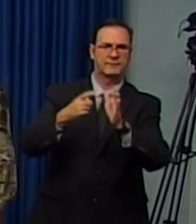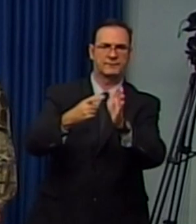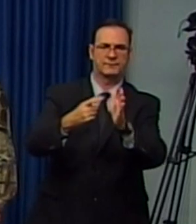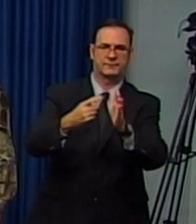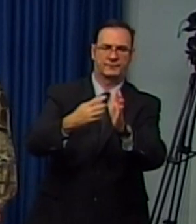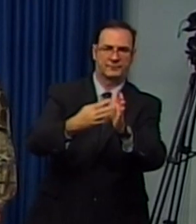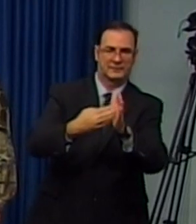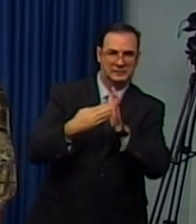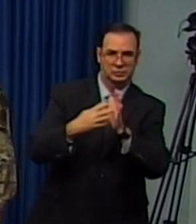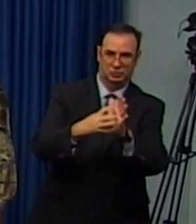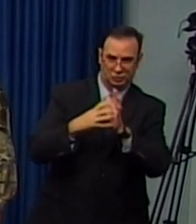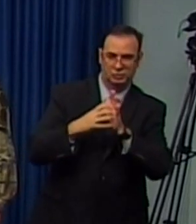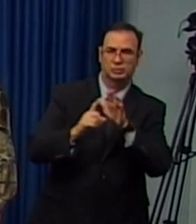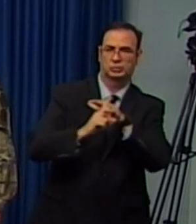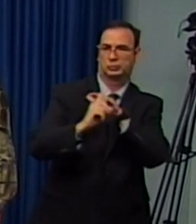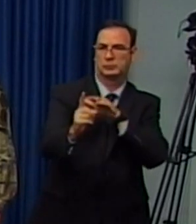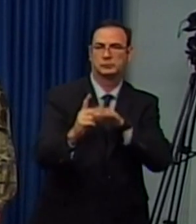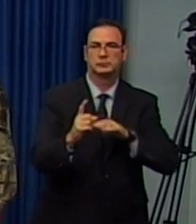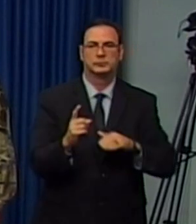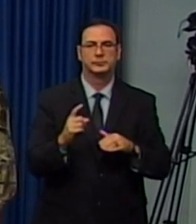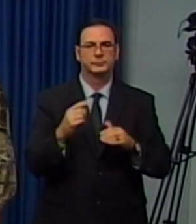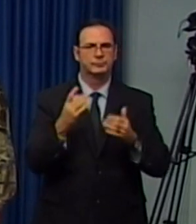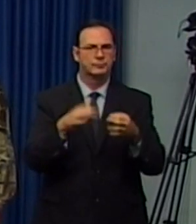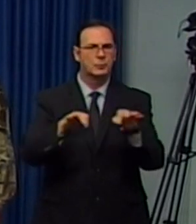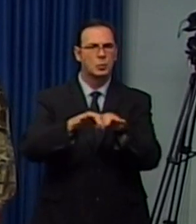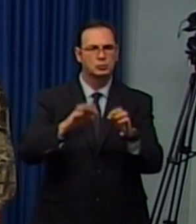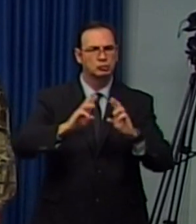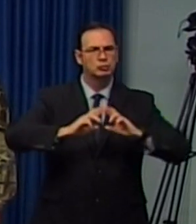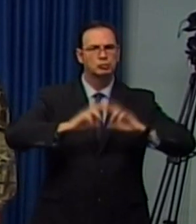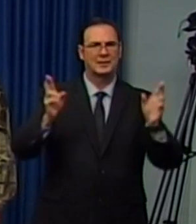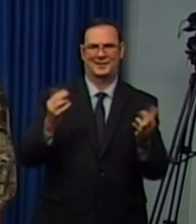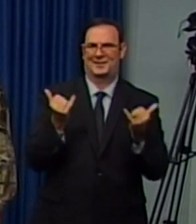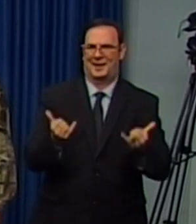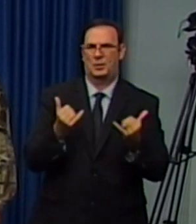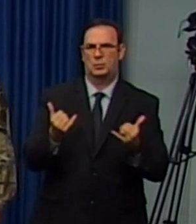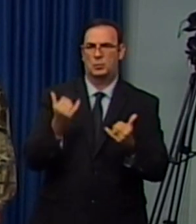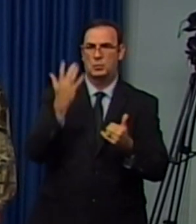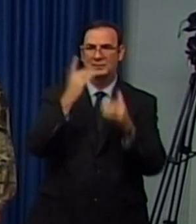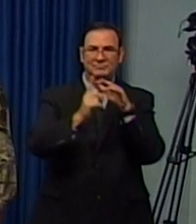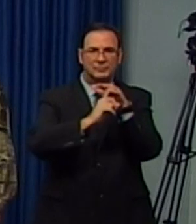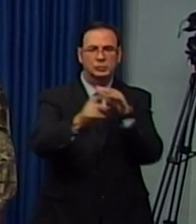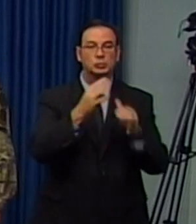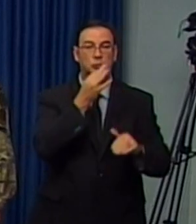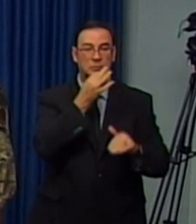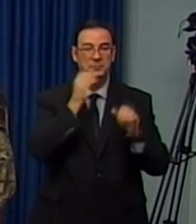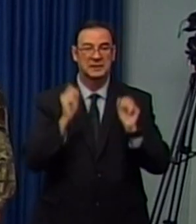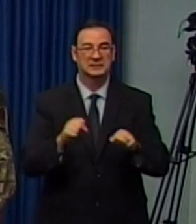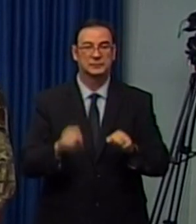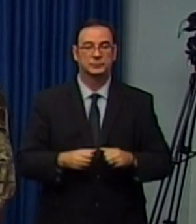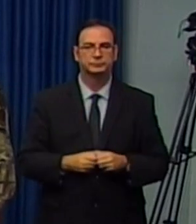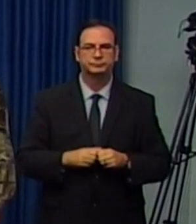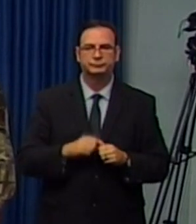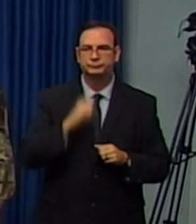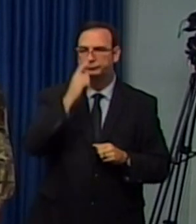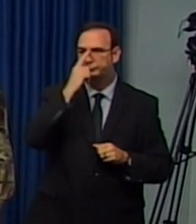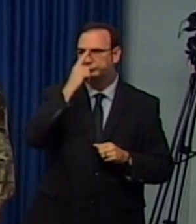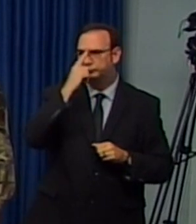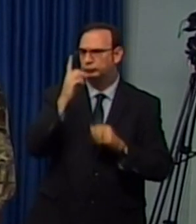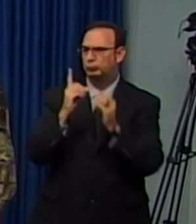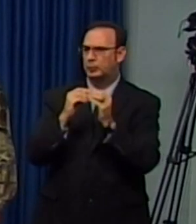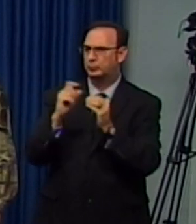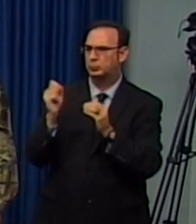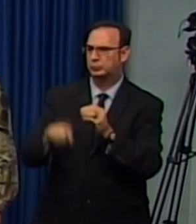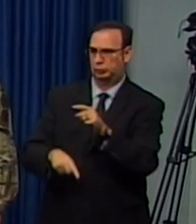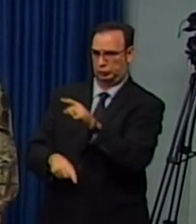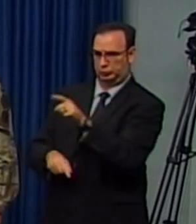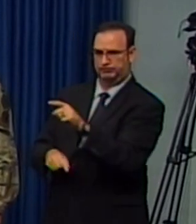to do it again. And so make those preparations now so that you can do that as smooth as possible. One more. Are you guys looking at any other major highways